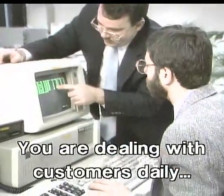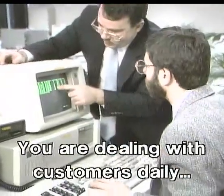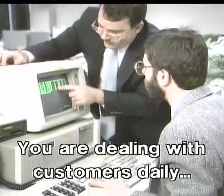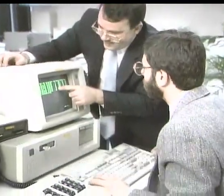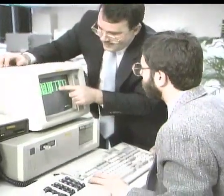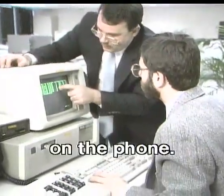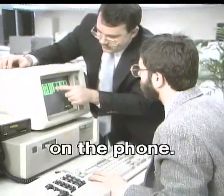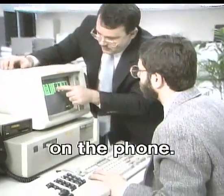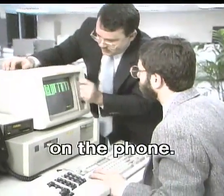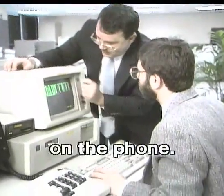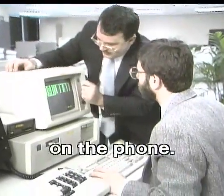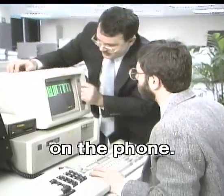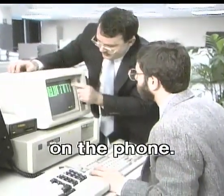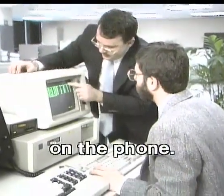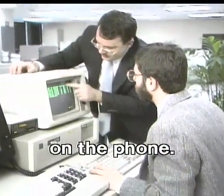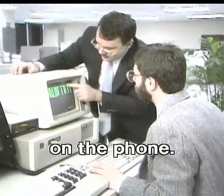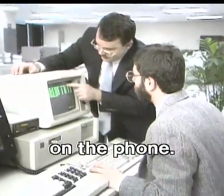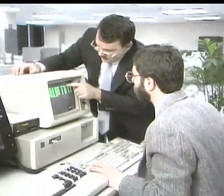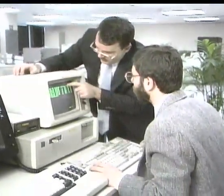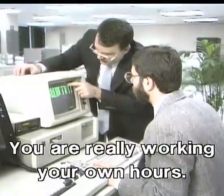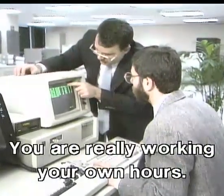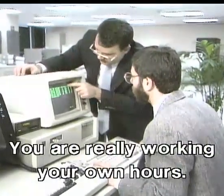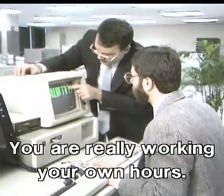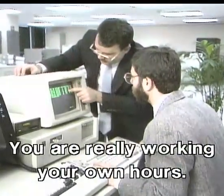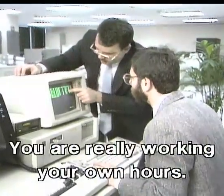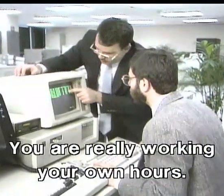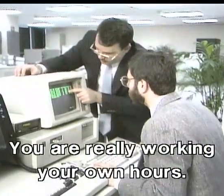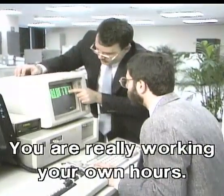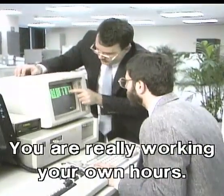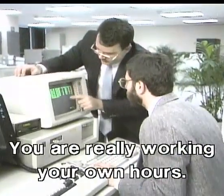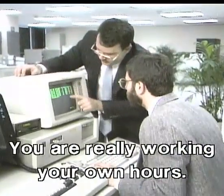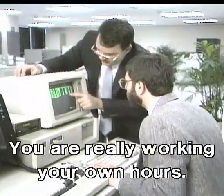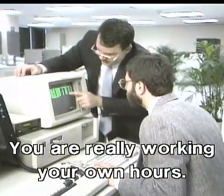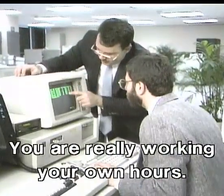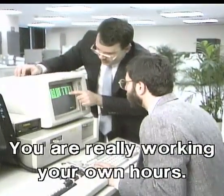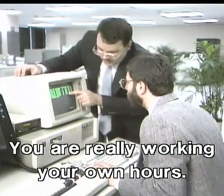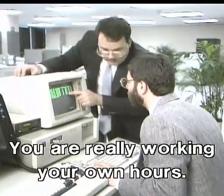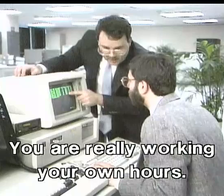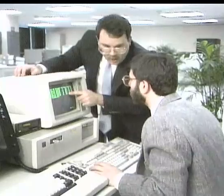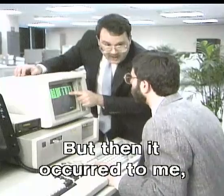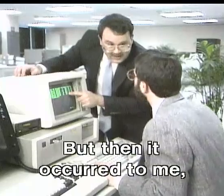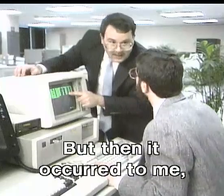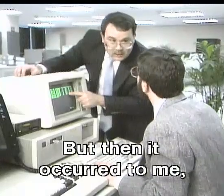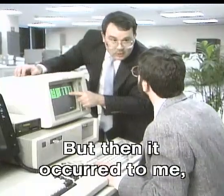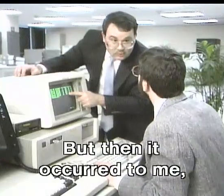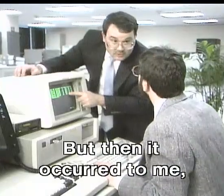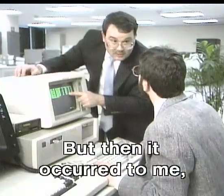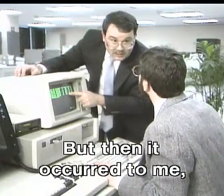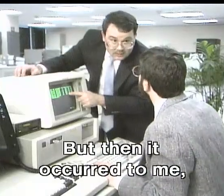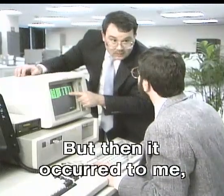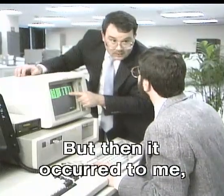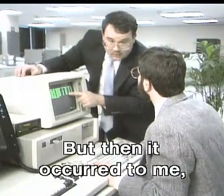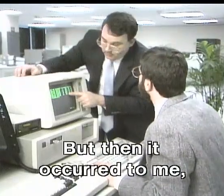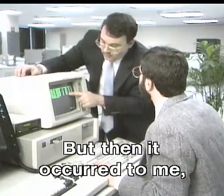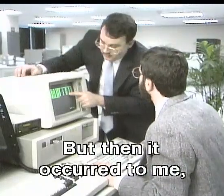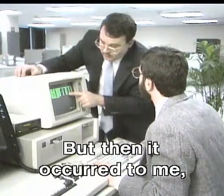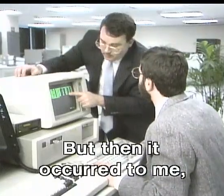on the phone, you're really working your own hours. Then it come to me, occurred to me, how many deaf people